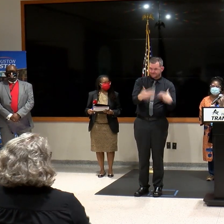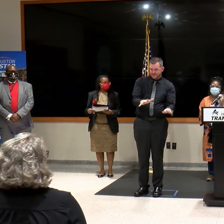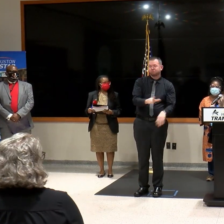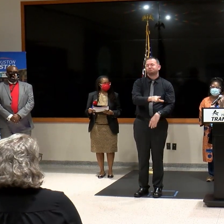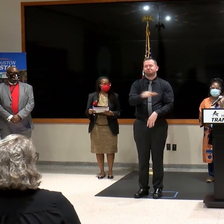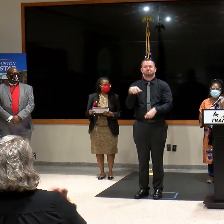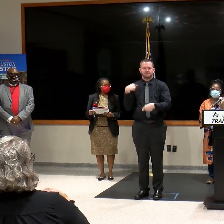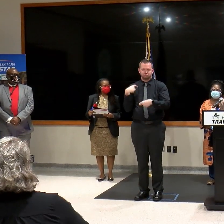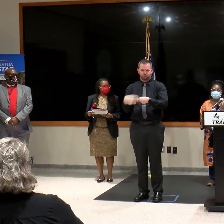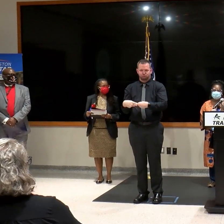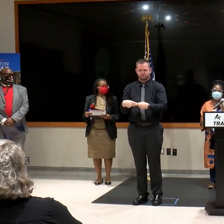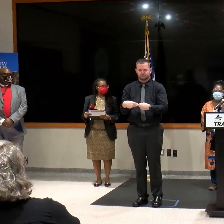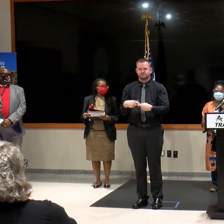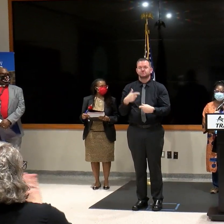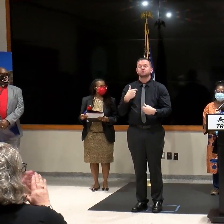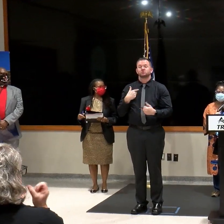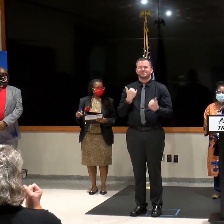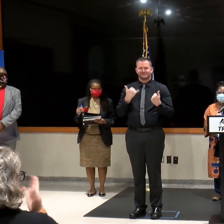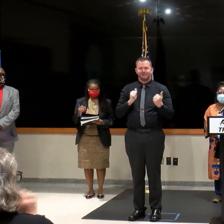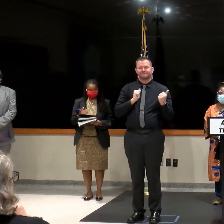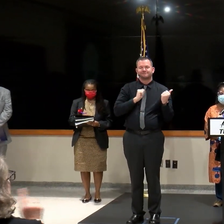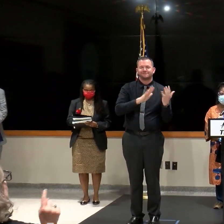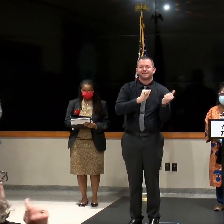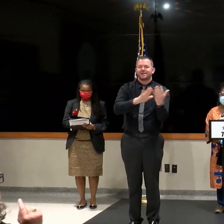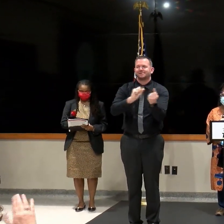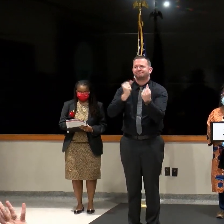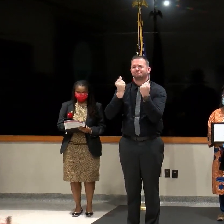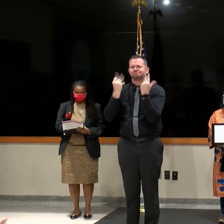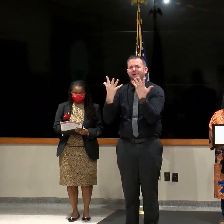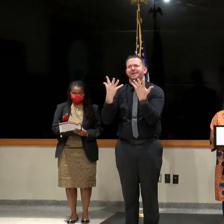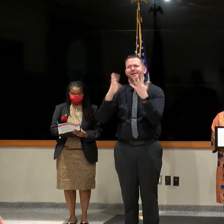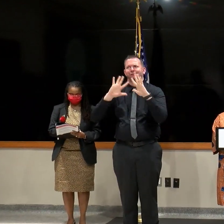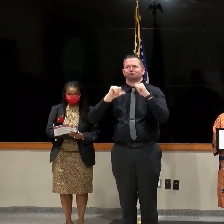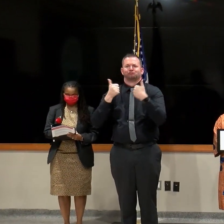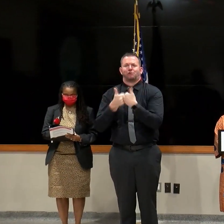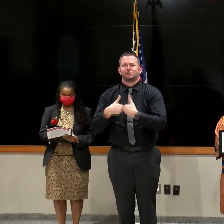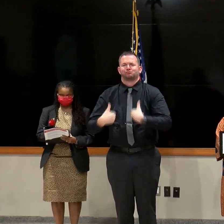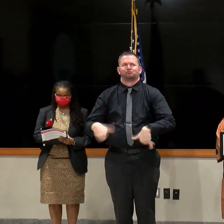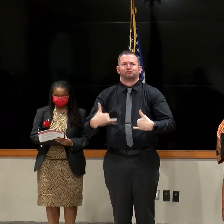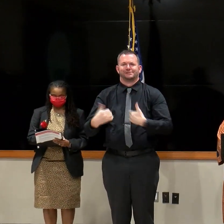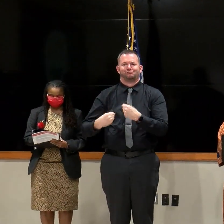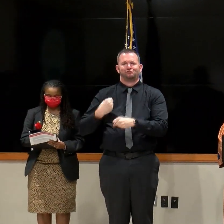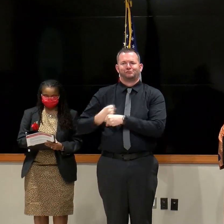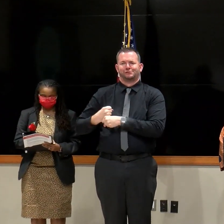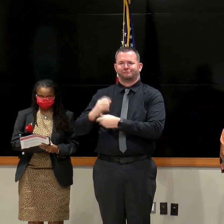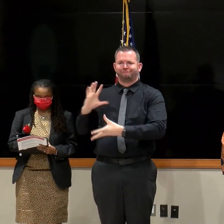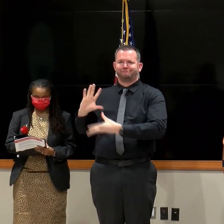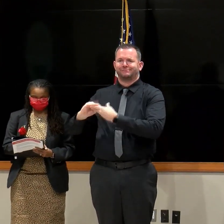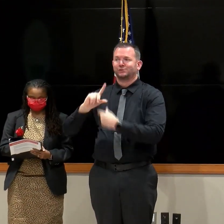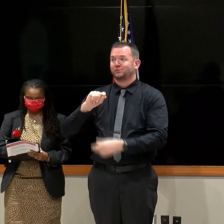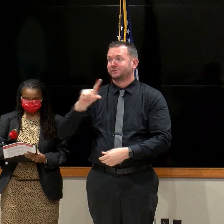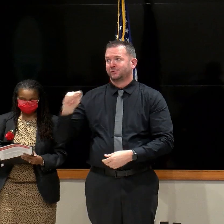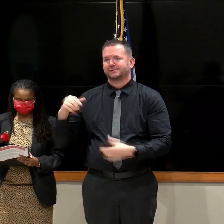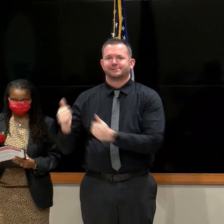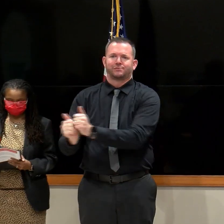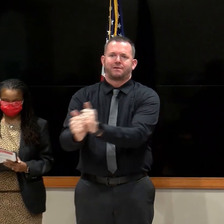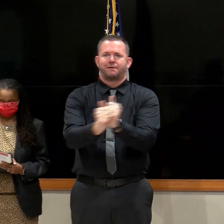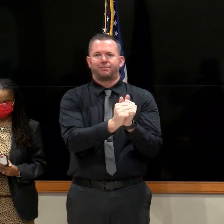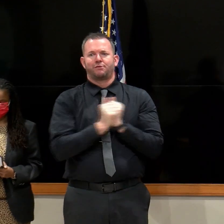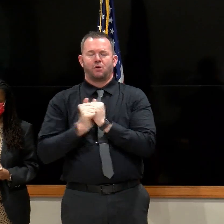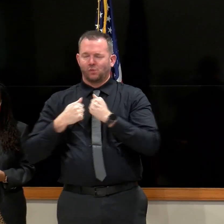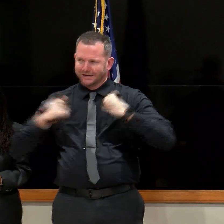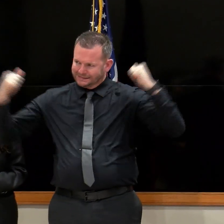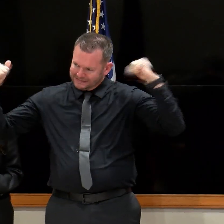over the last year, all of us together. We've come together to stay apart, to keep our communities